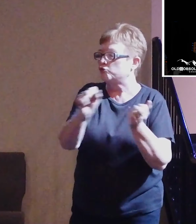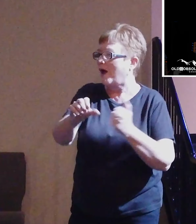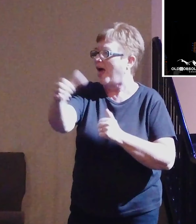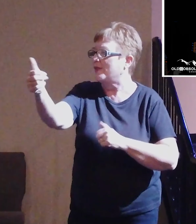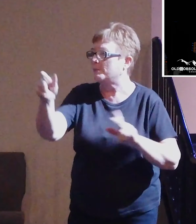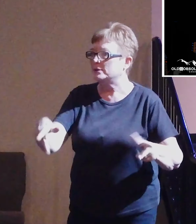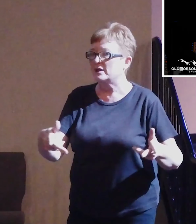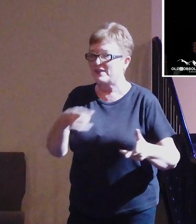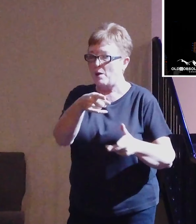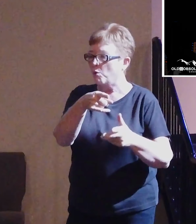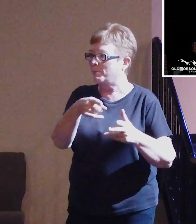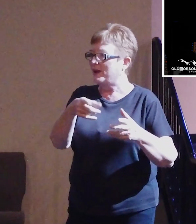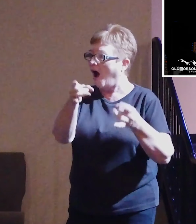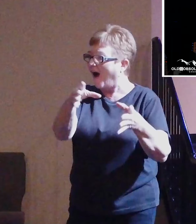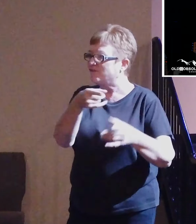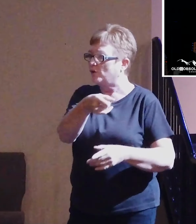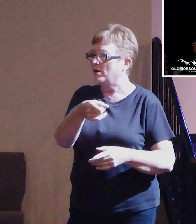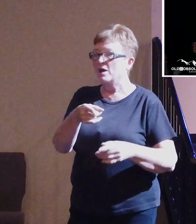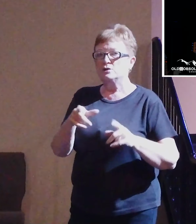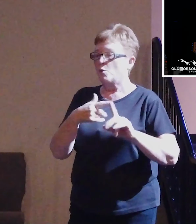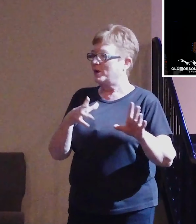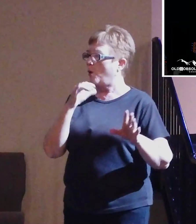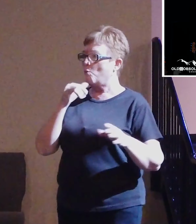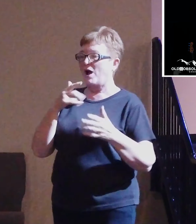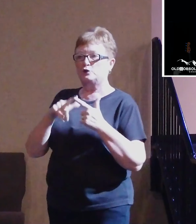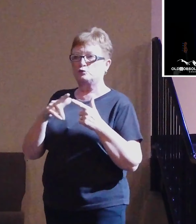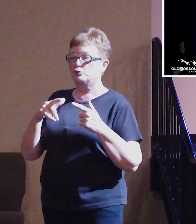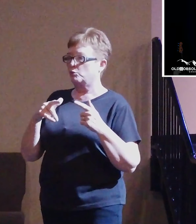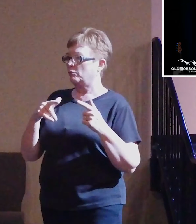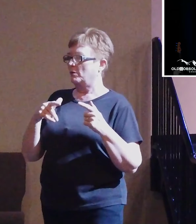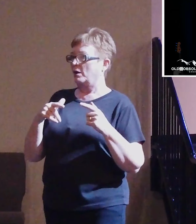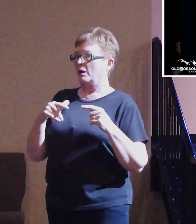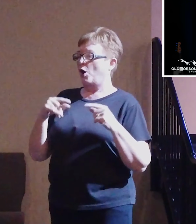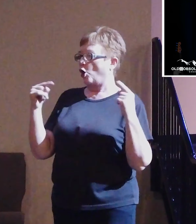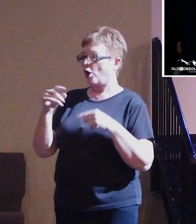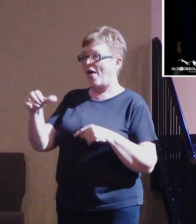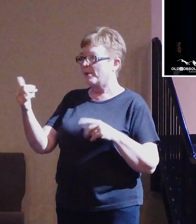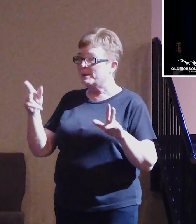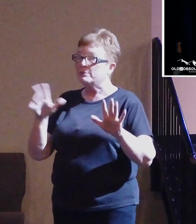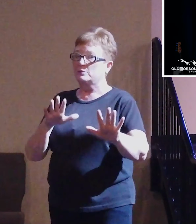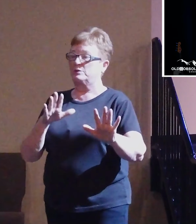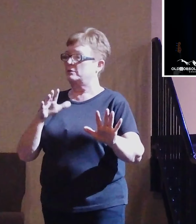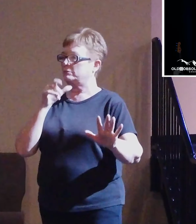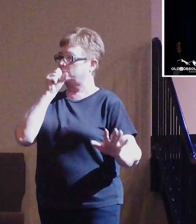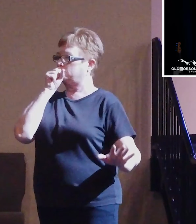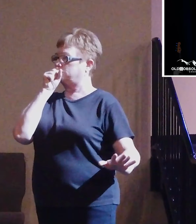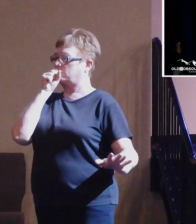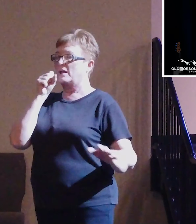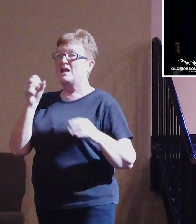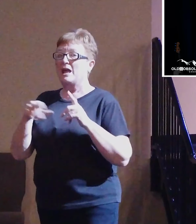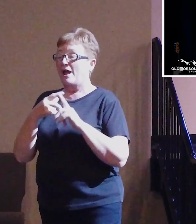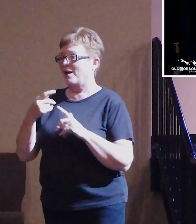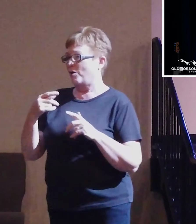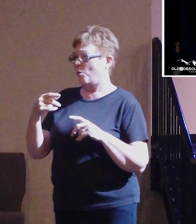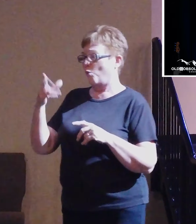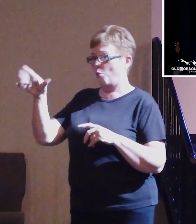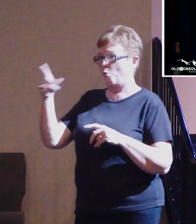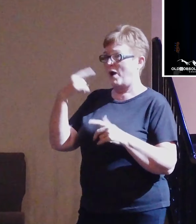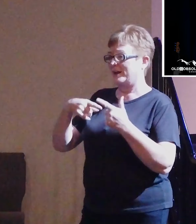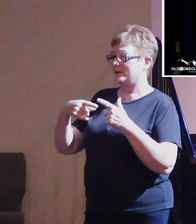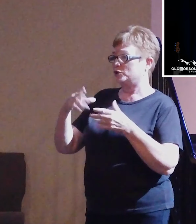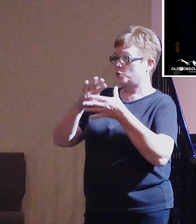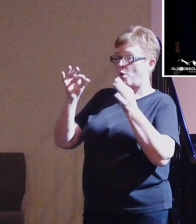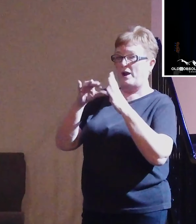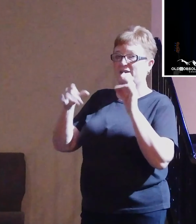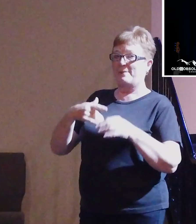wickedness. So we don't deceive. The story was told that many years ago, the Port Authority of New